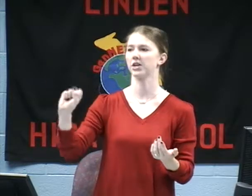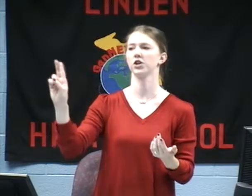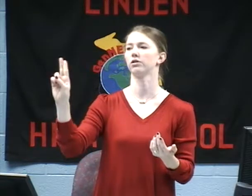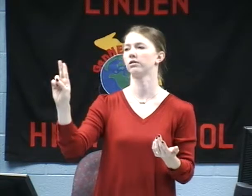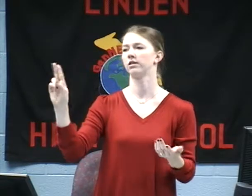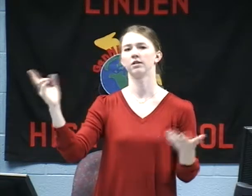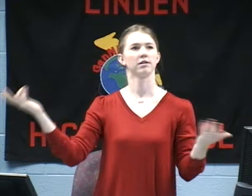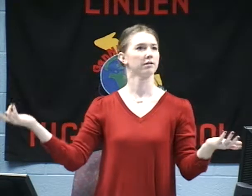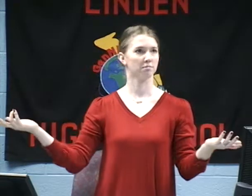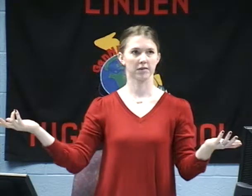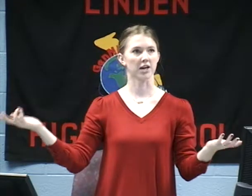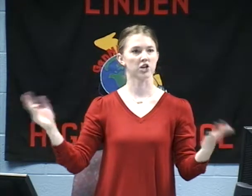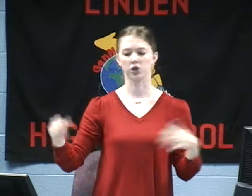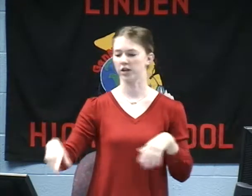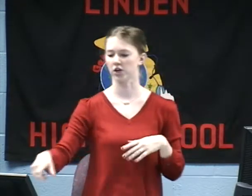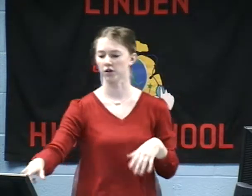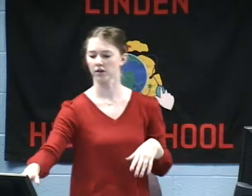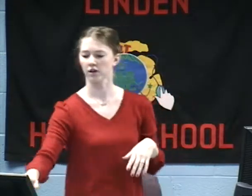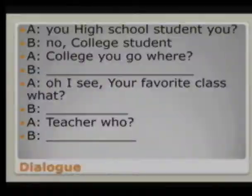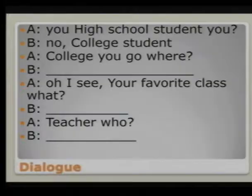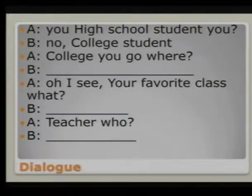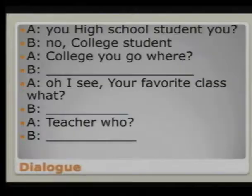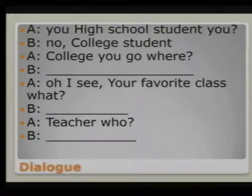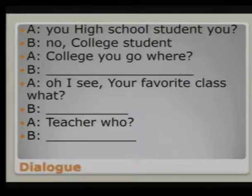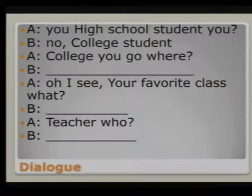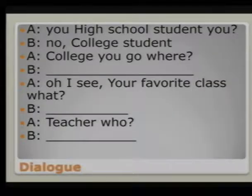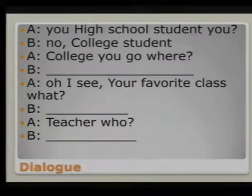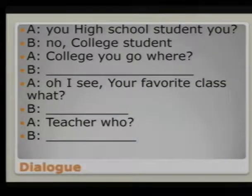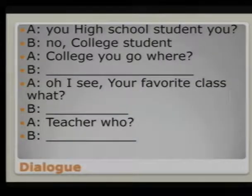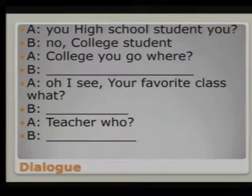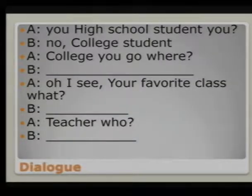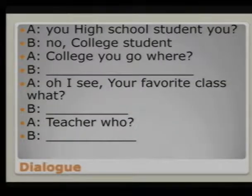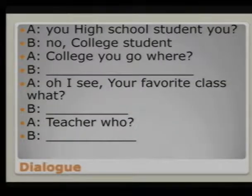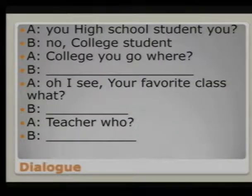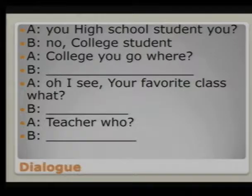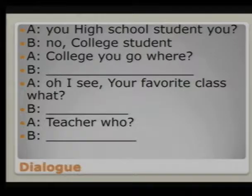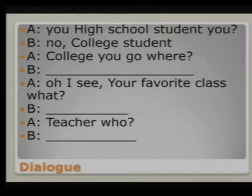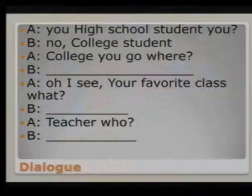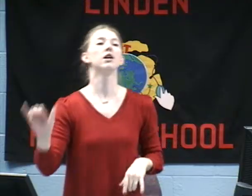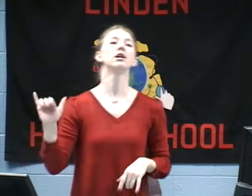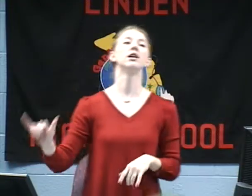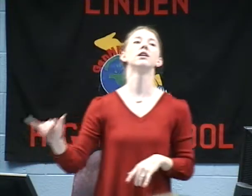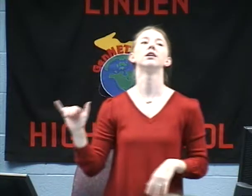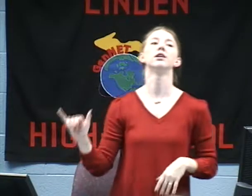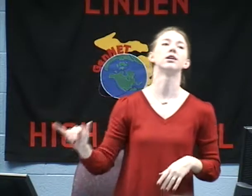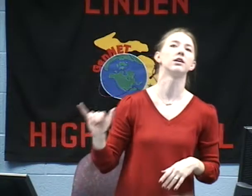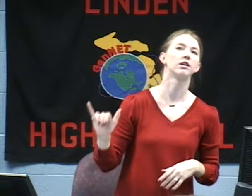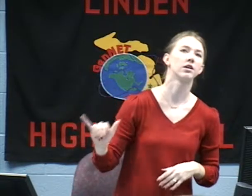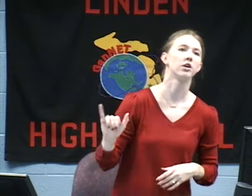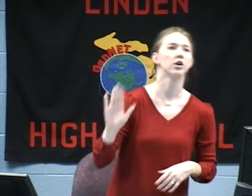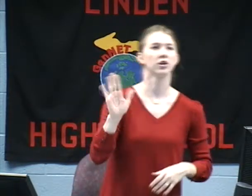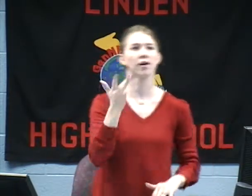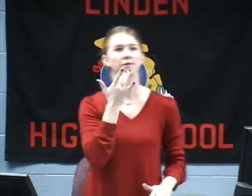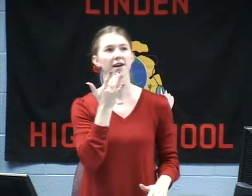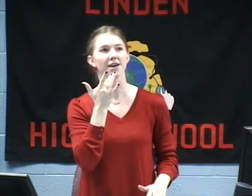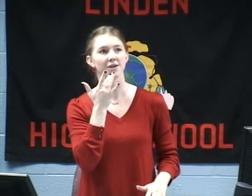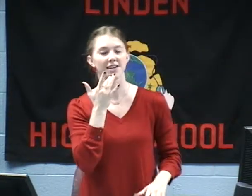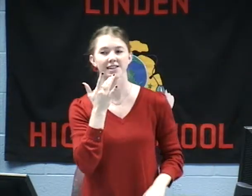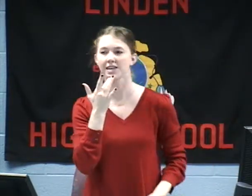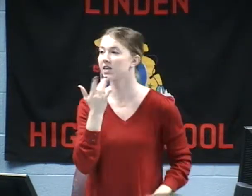MSU. Okay, just do the initials. Oh, I see your favorite class. What? Oh, your favorite